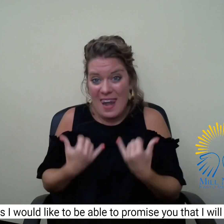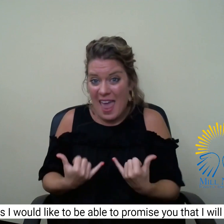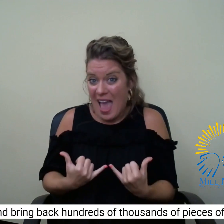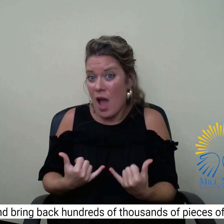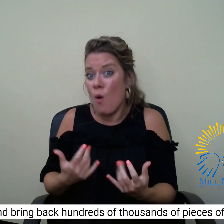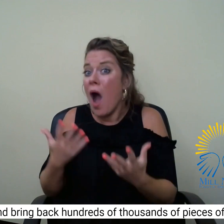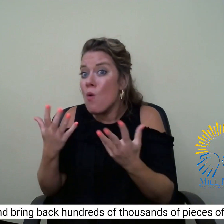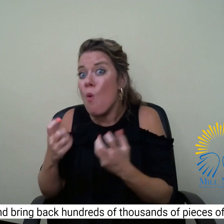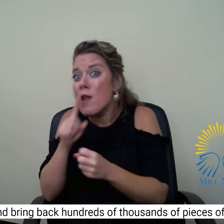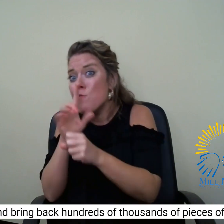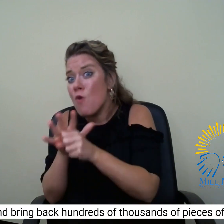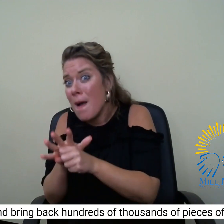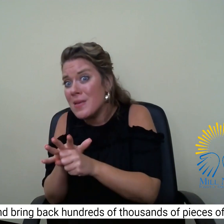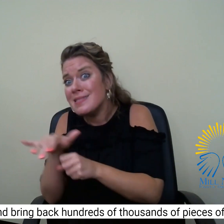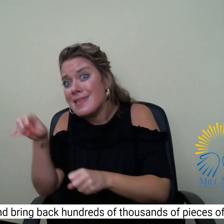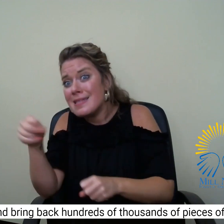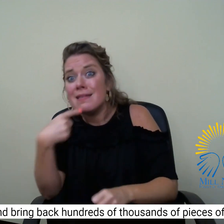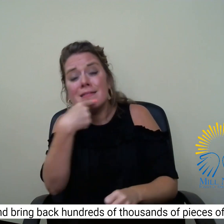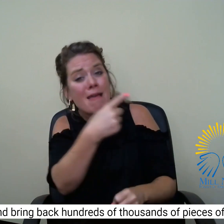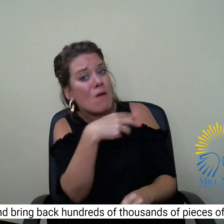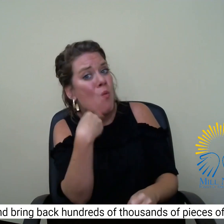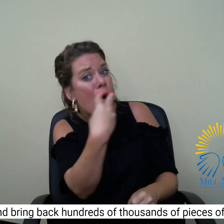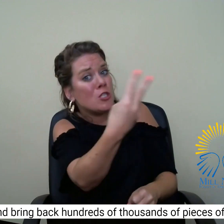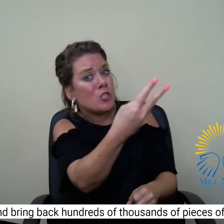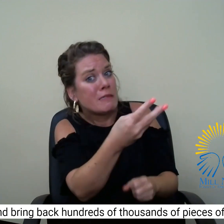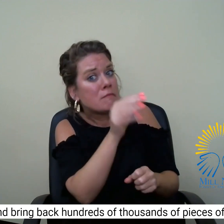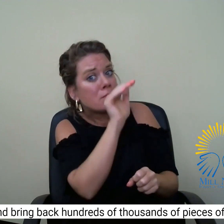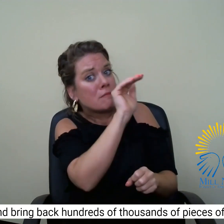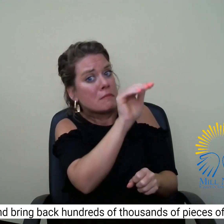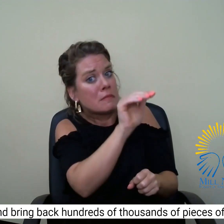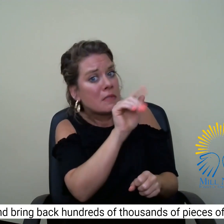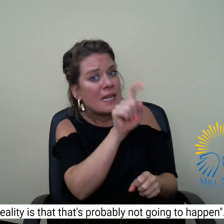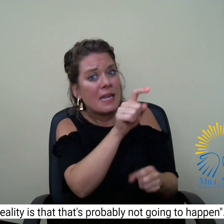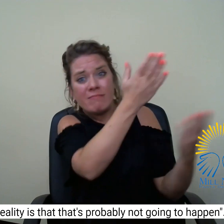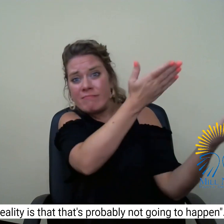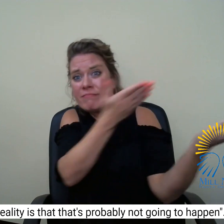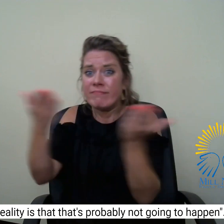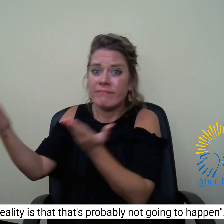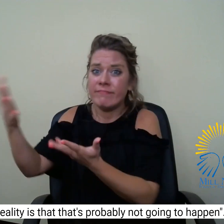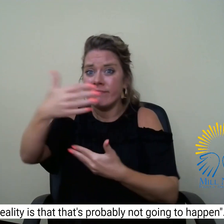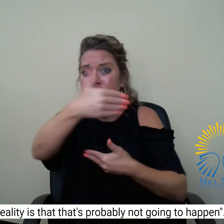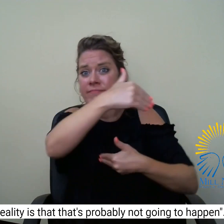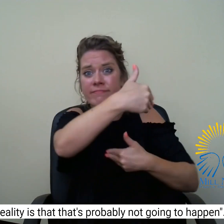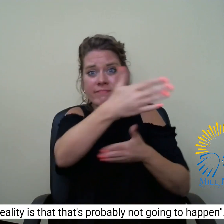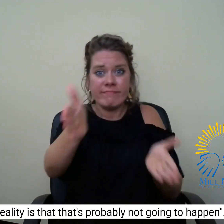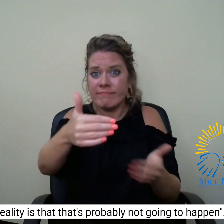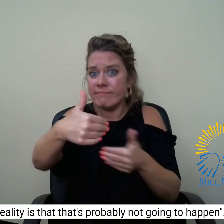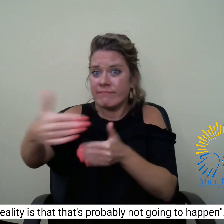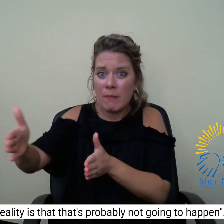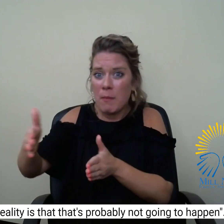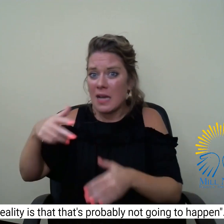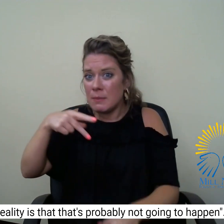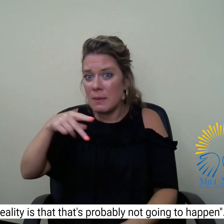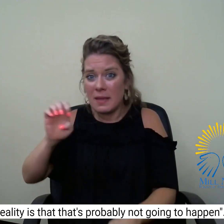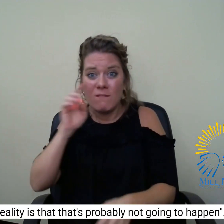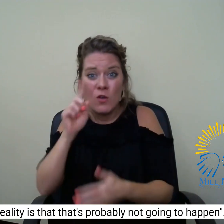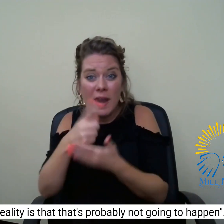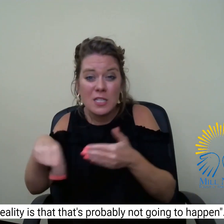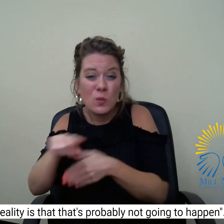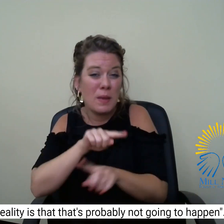go to Washington and bring back hundreds of thousands of pieces of PPE next week, the reality is that that's probably